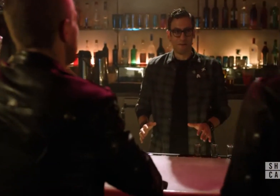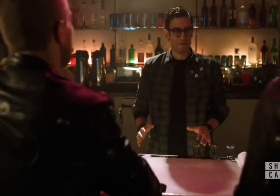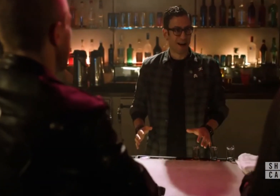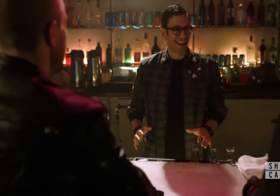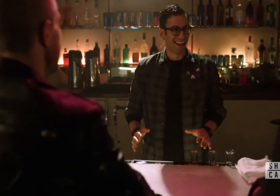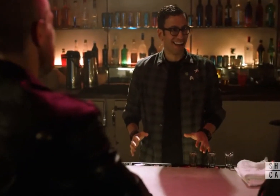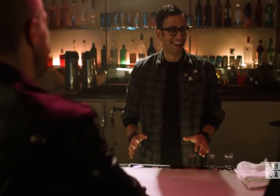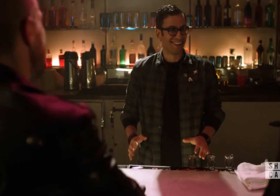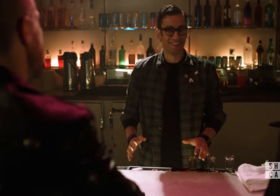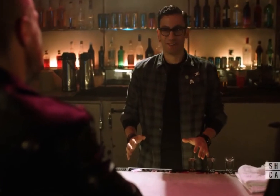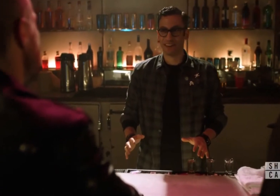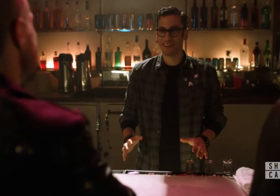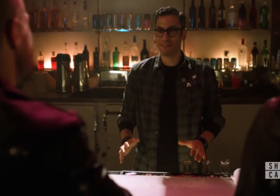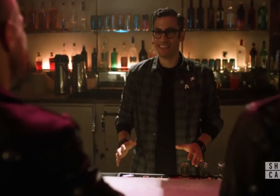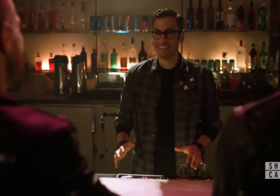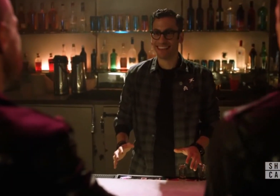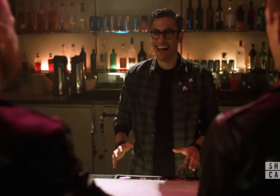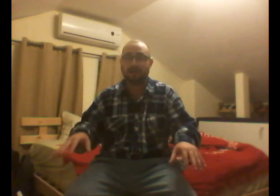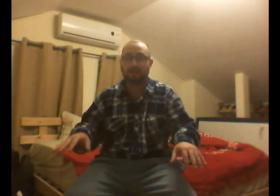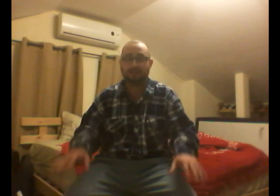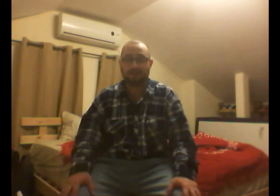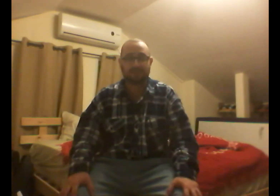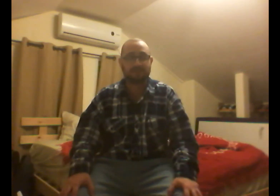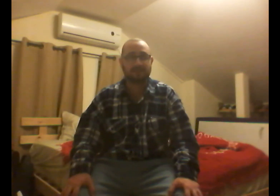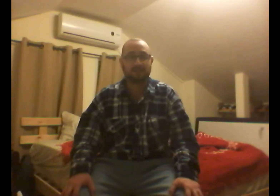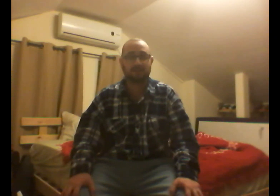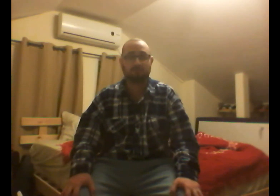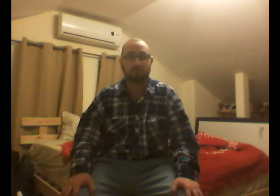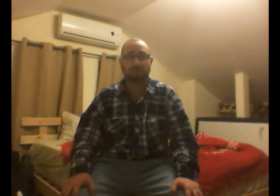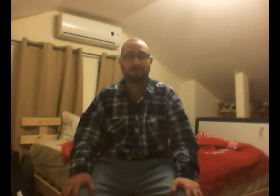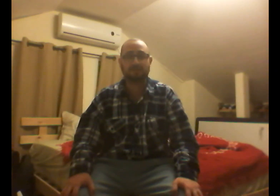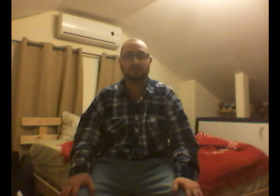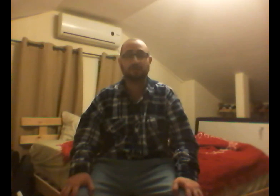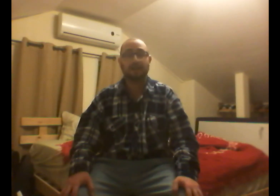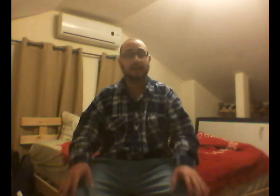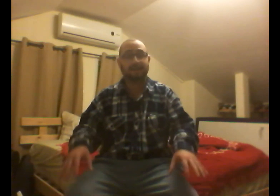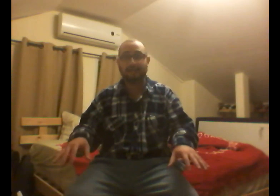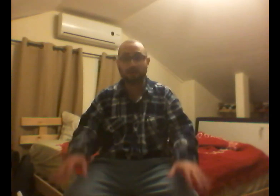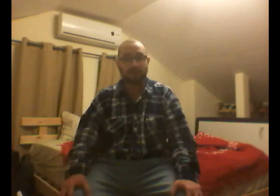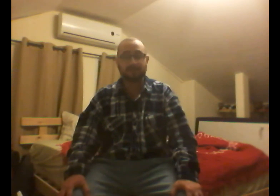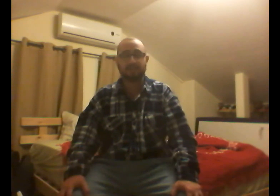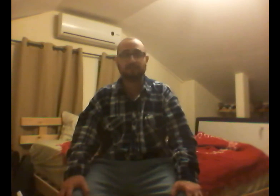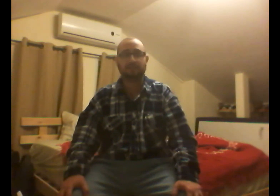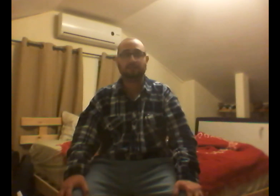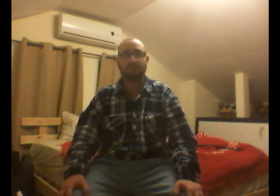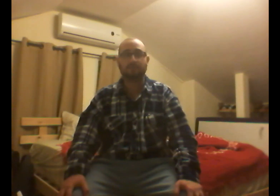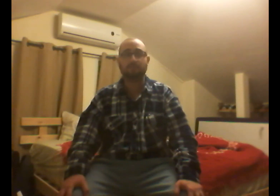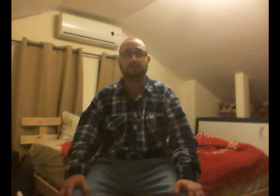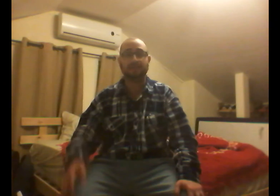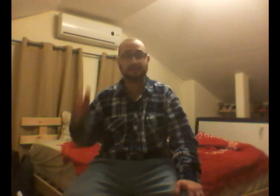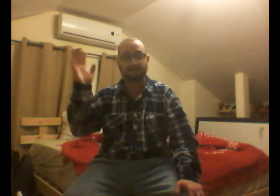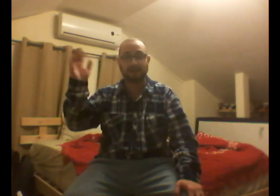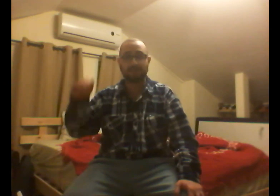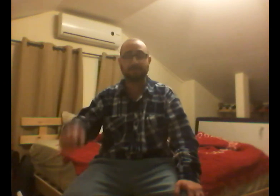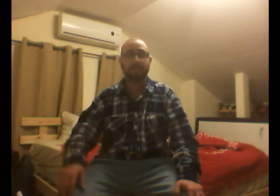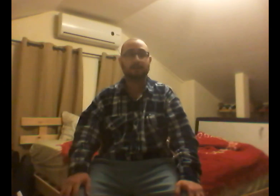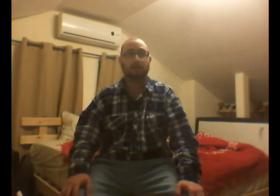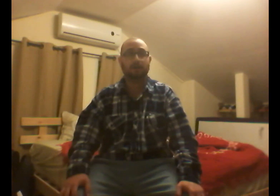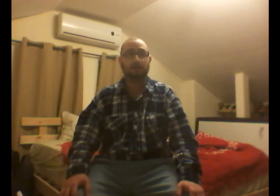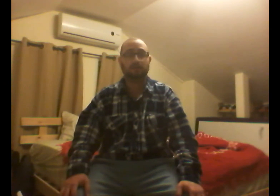crossover. Yeah, I really enjoyed that. I love this crossover episode. Can't wait to see what they come up with next time on